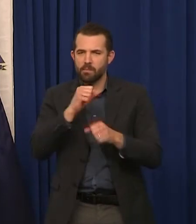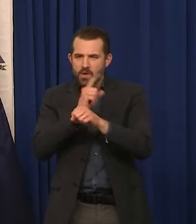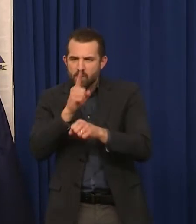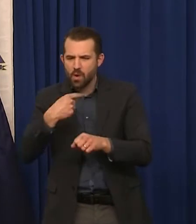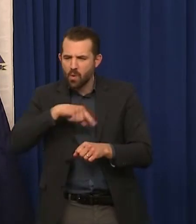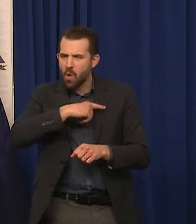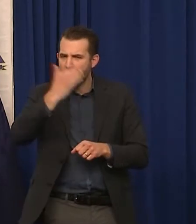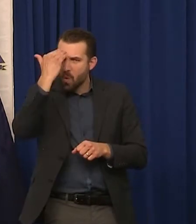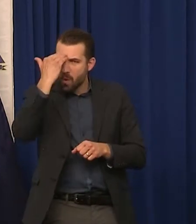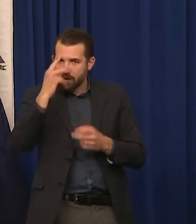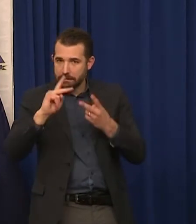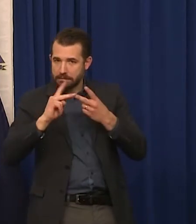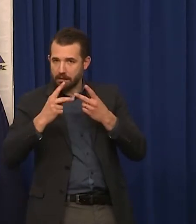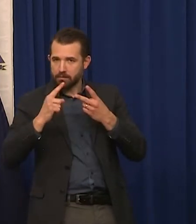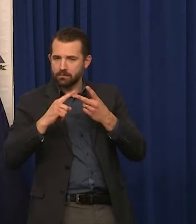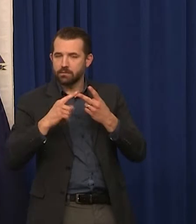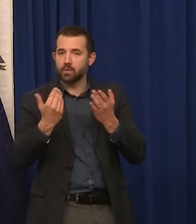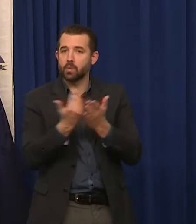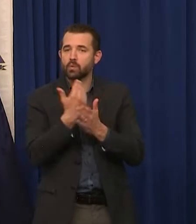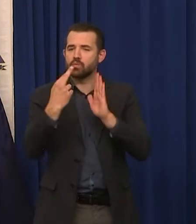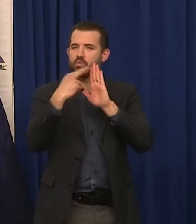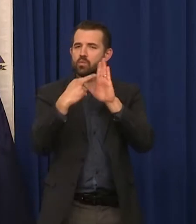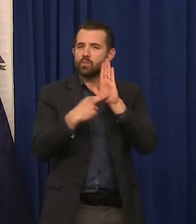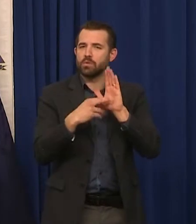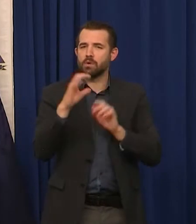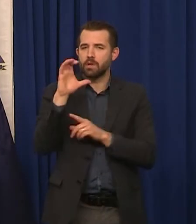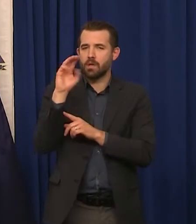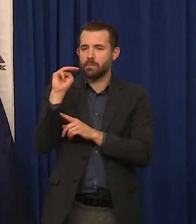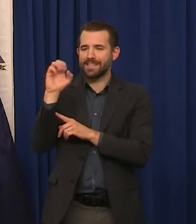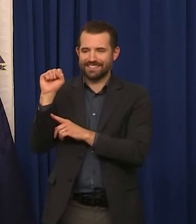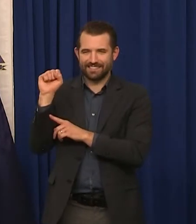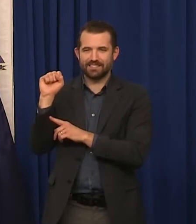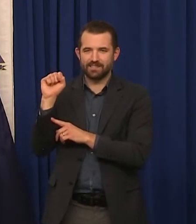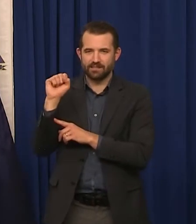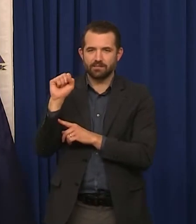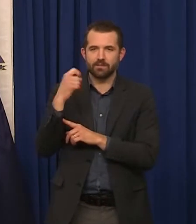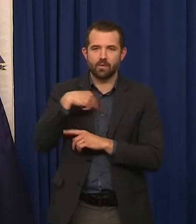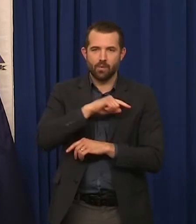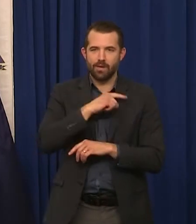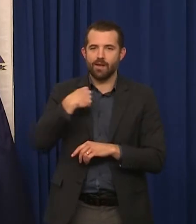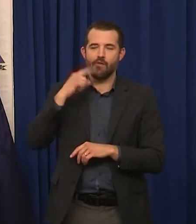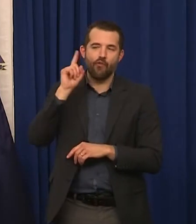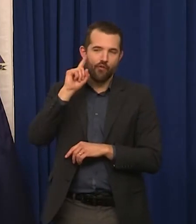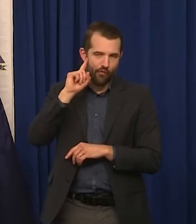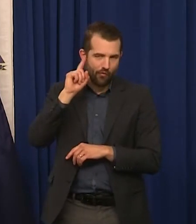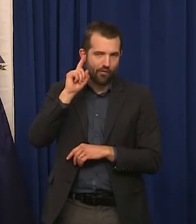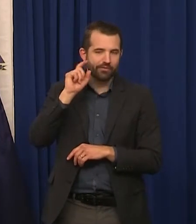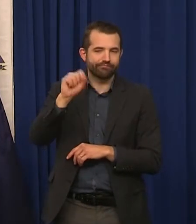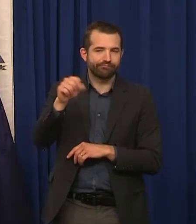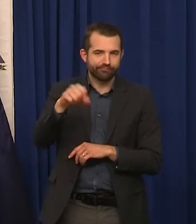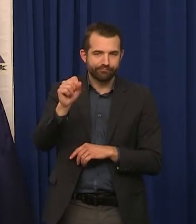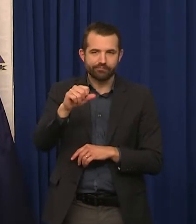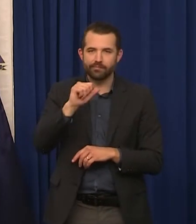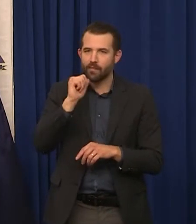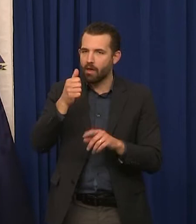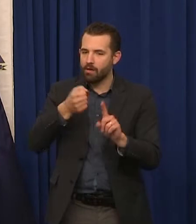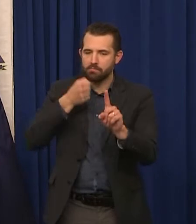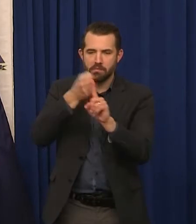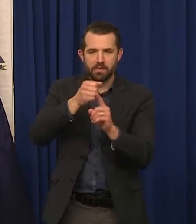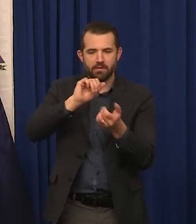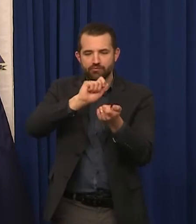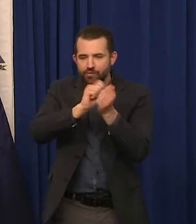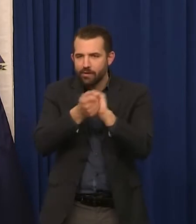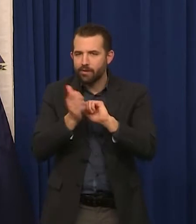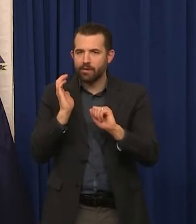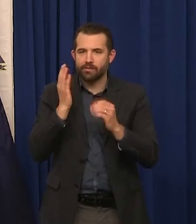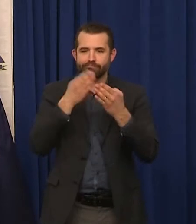second question is about new rules from CMS. We're aware of those rules. We don't think that they will significantly alter the public health side